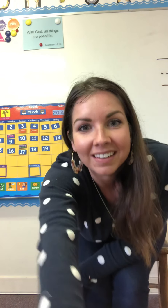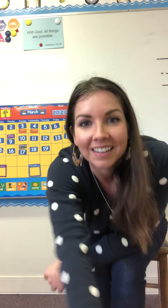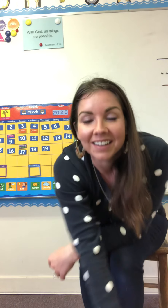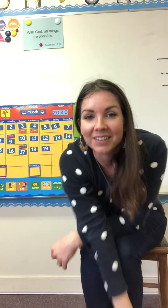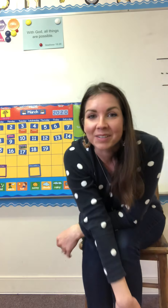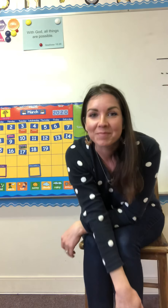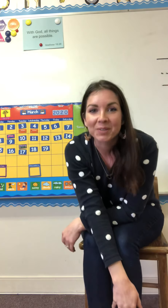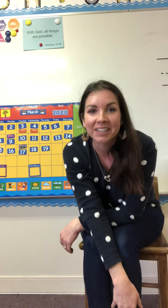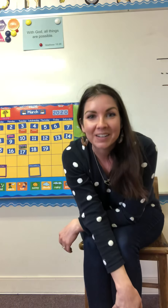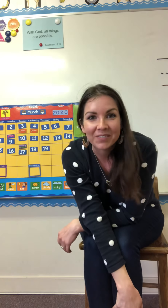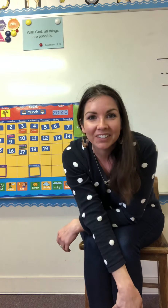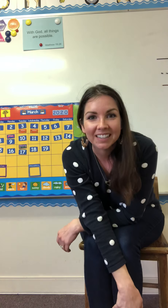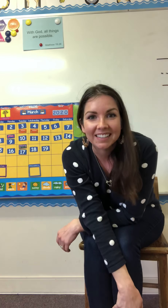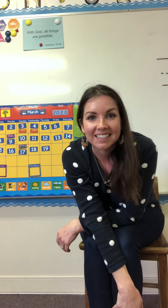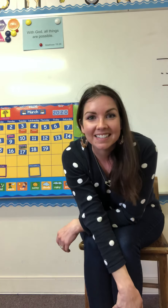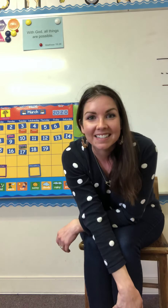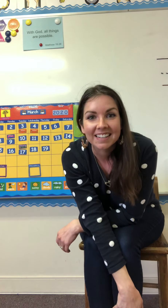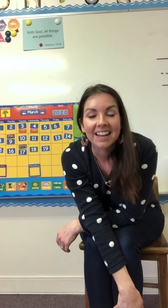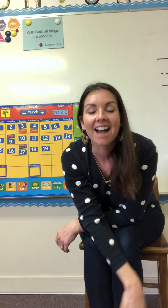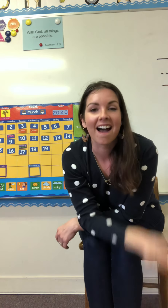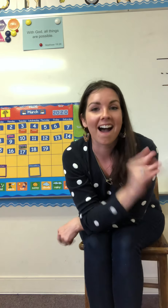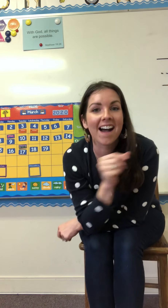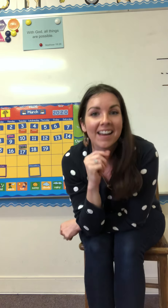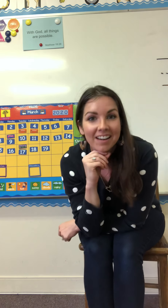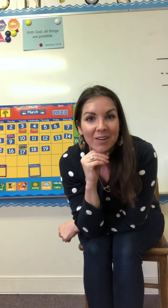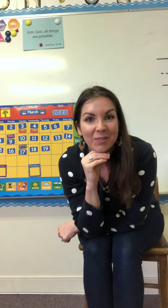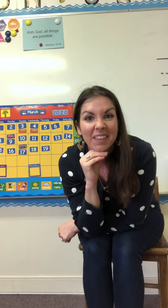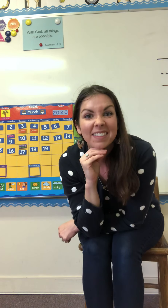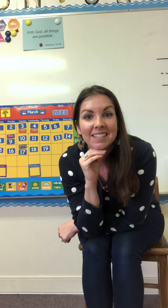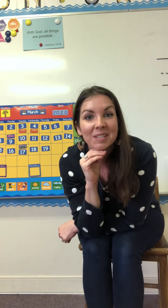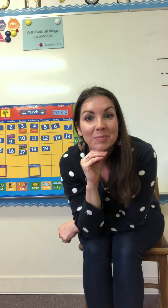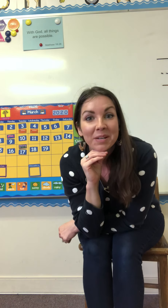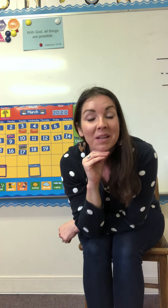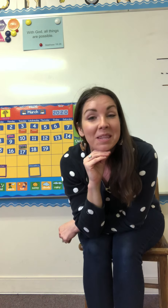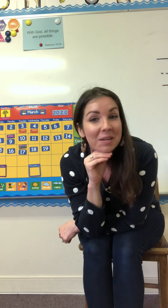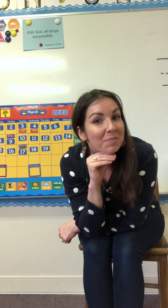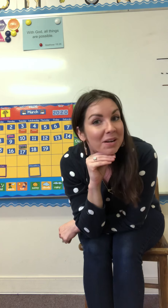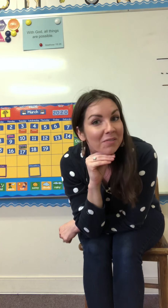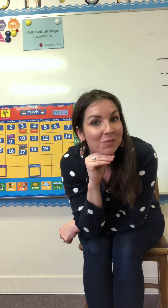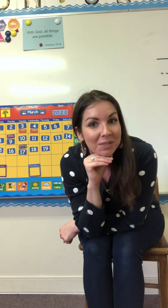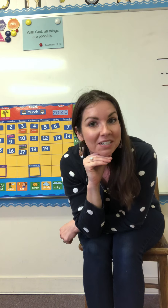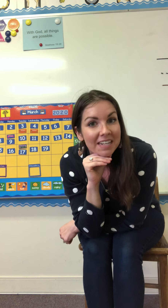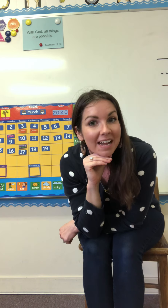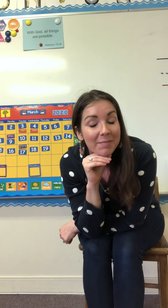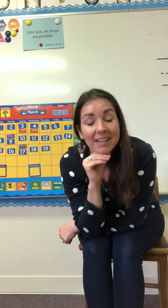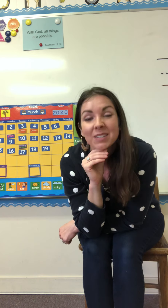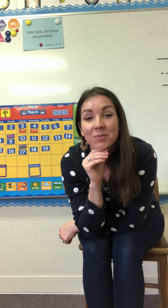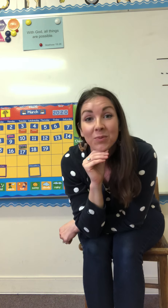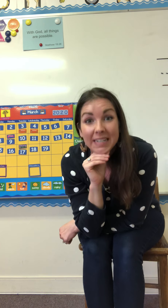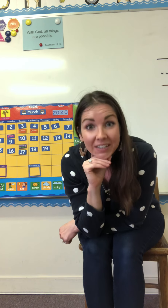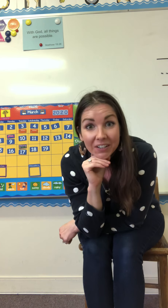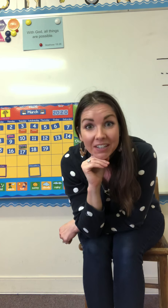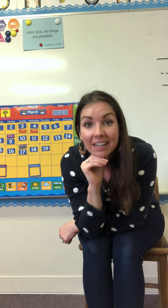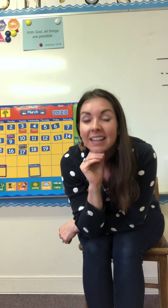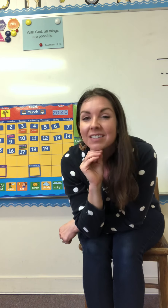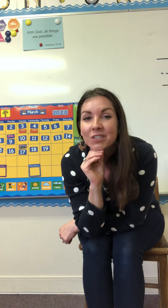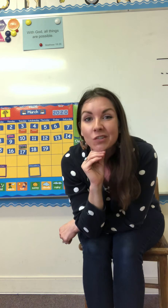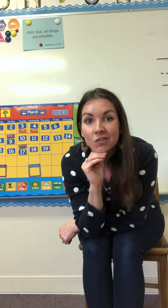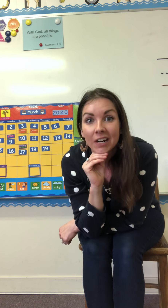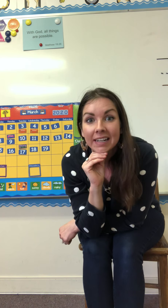Good morning, friends. I know that this has been a little bit of a weird time, and it's weird. It's strange